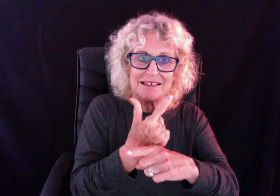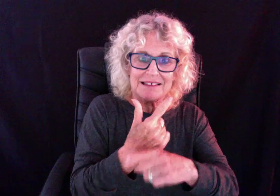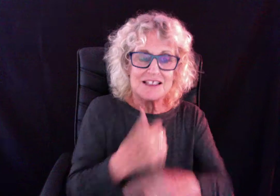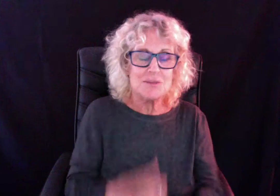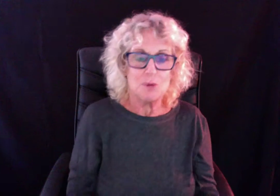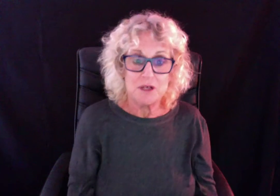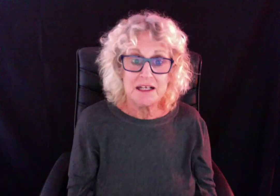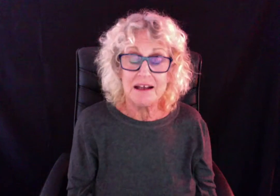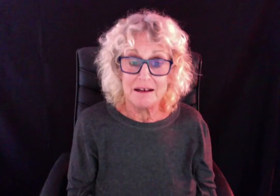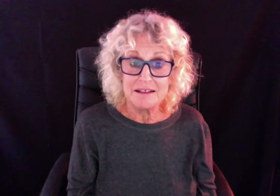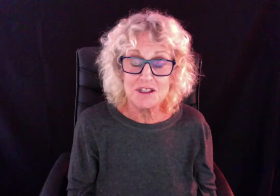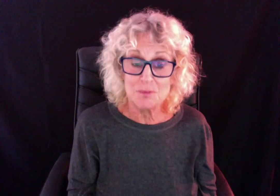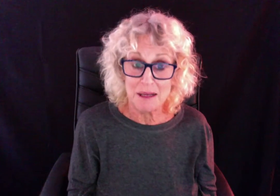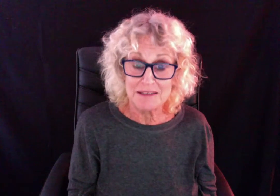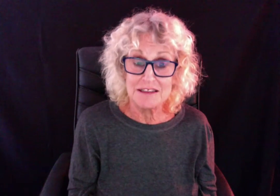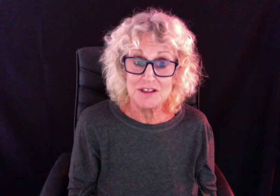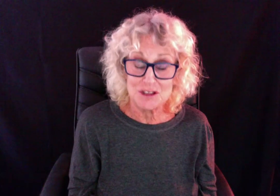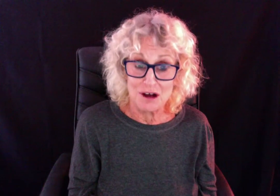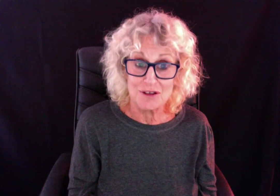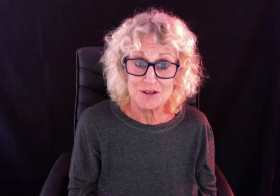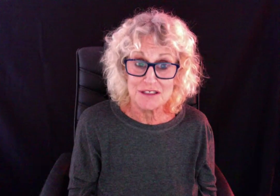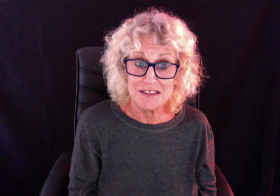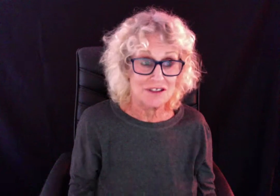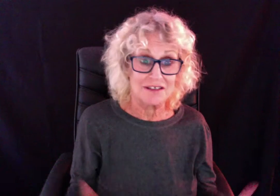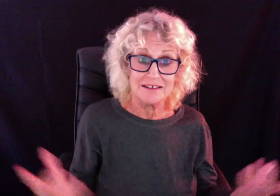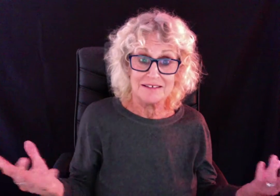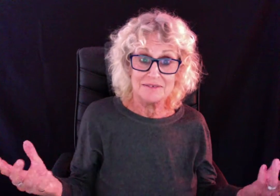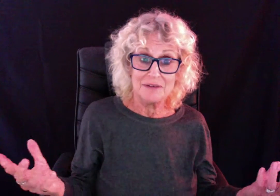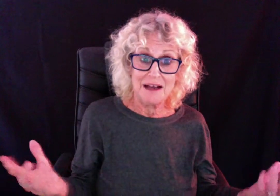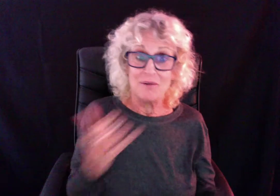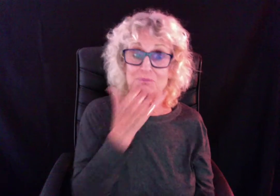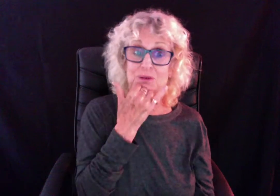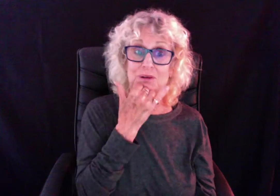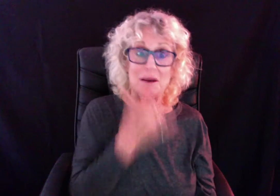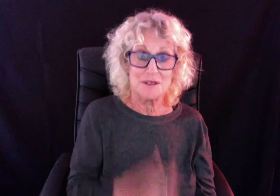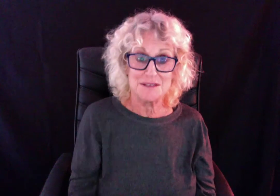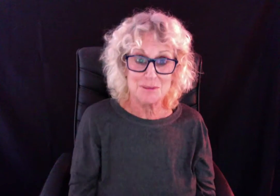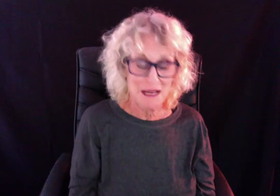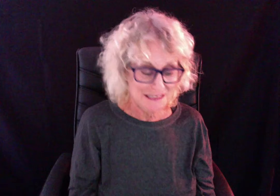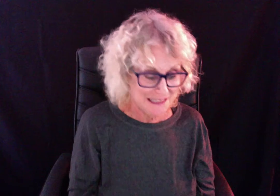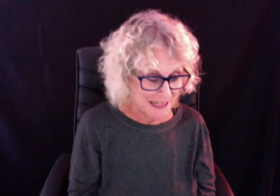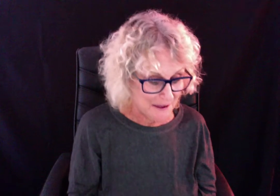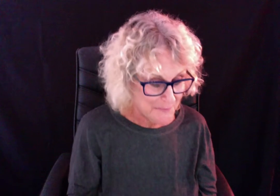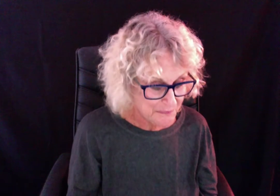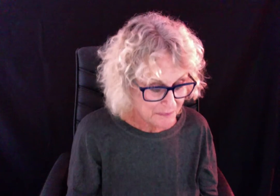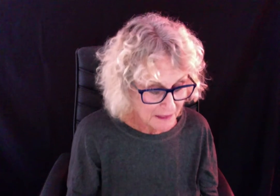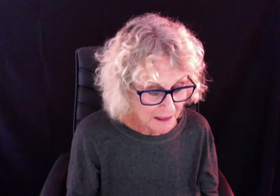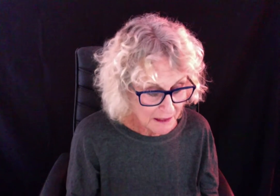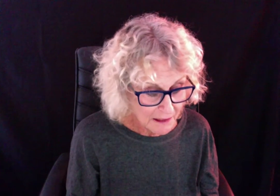This morning I unexpectedly saw your sister. Well, I wasn't expecting that.